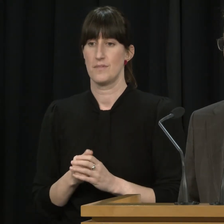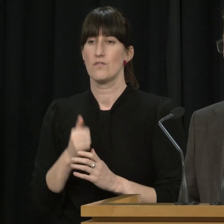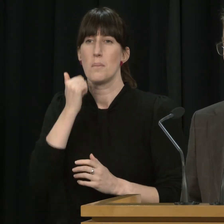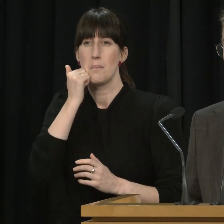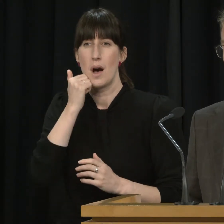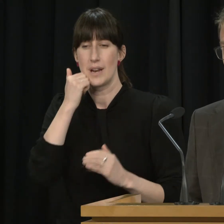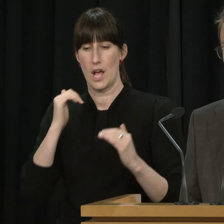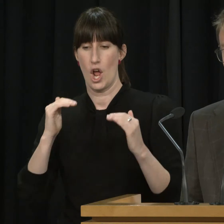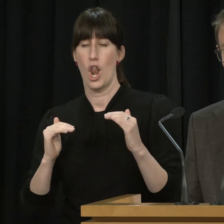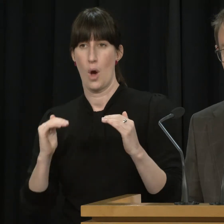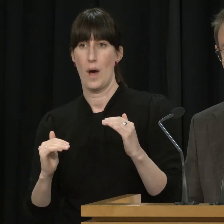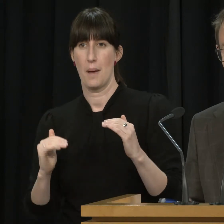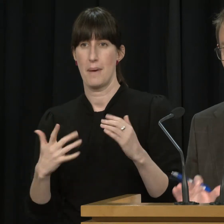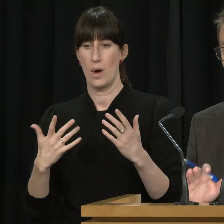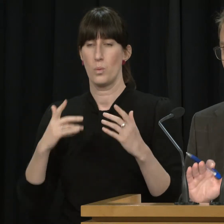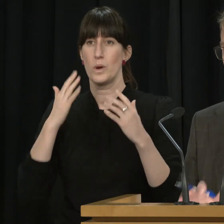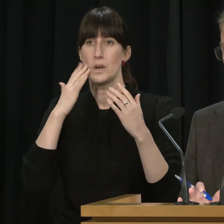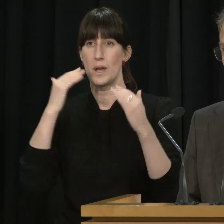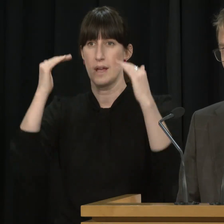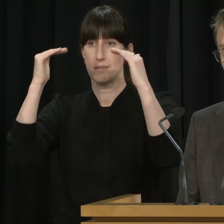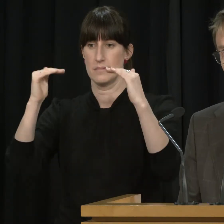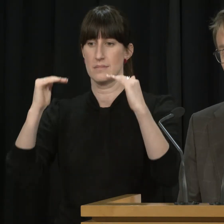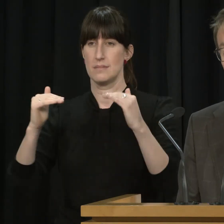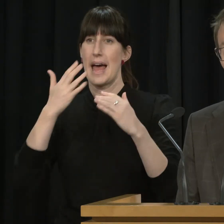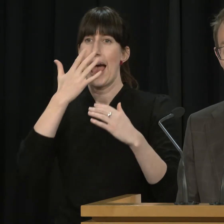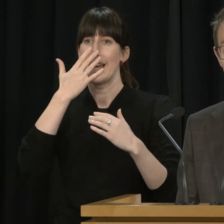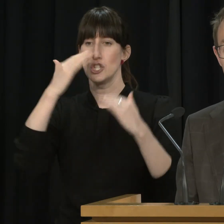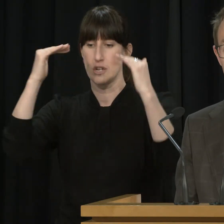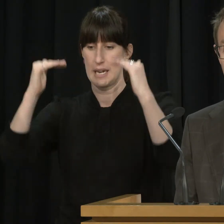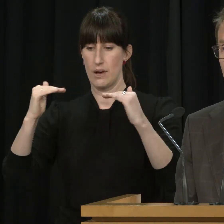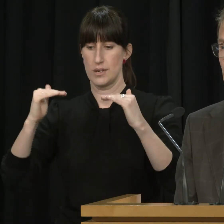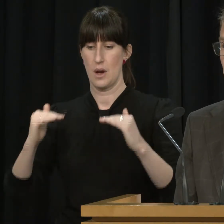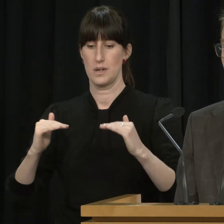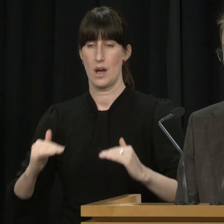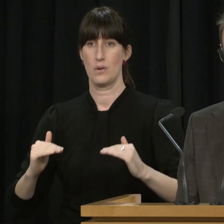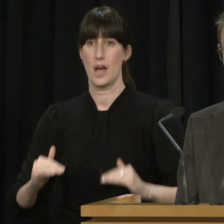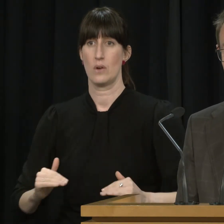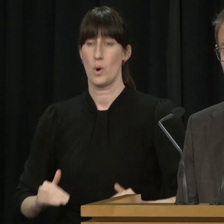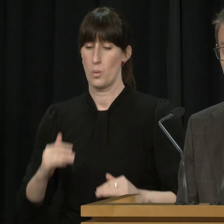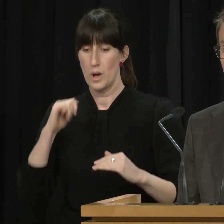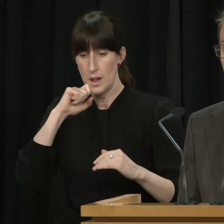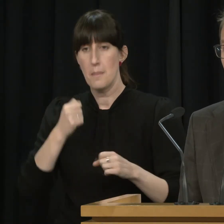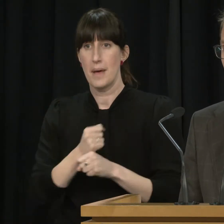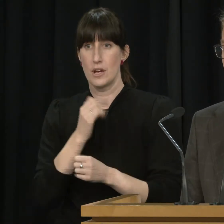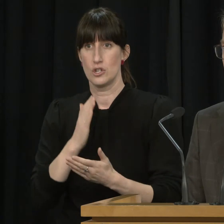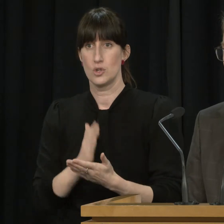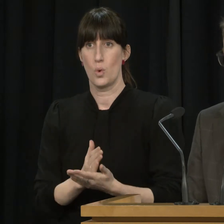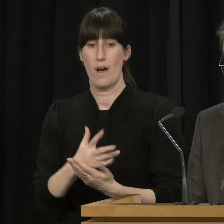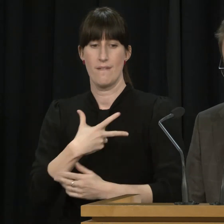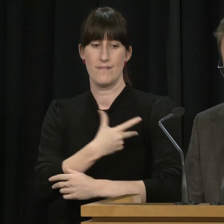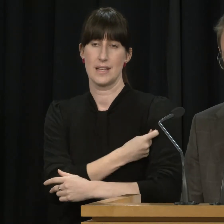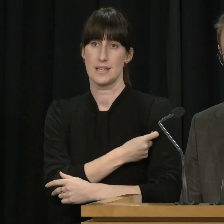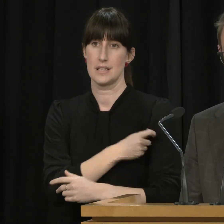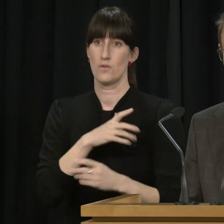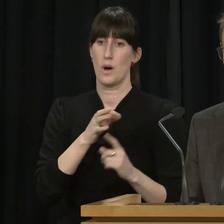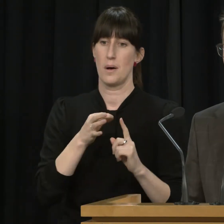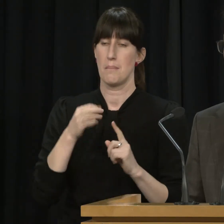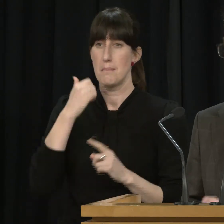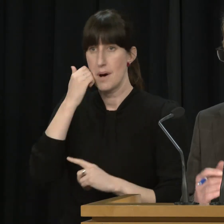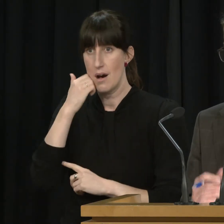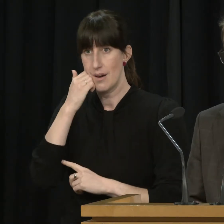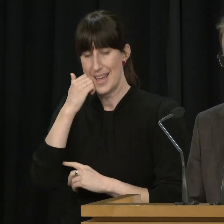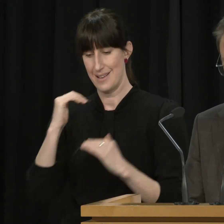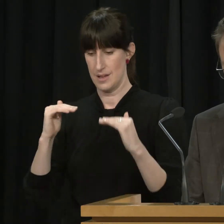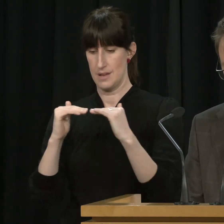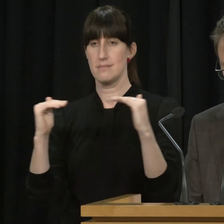obviously as we move down through the age bands, we will have a particular focus on making sure the vaccination rates for Māori come up to those